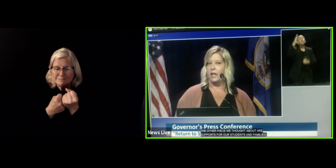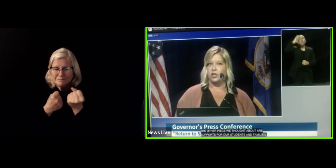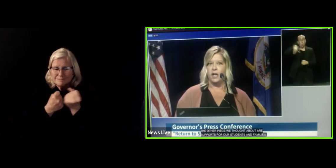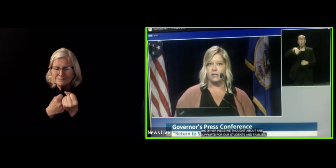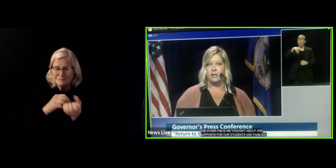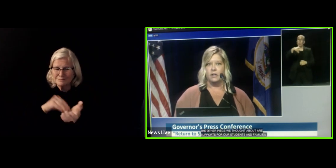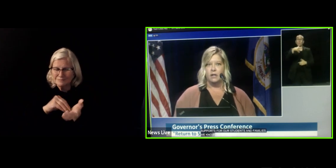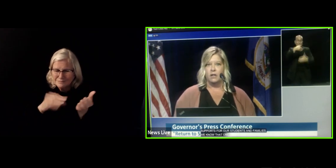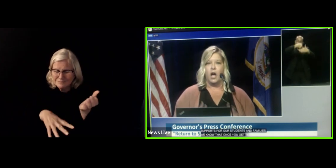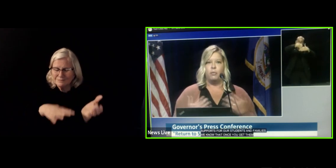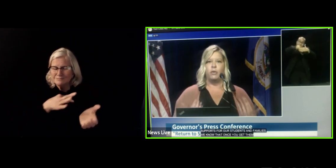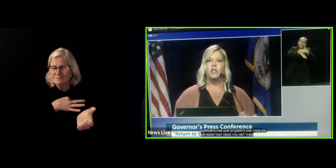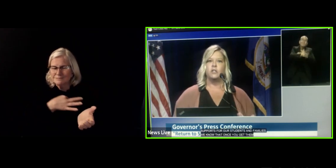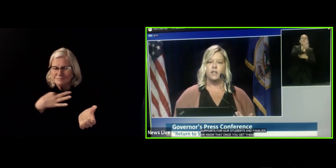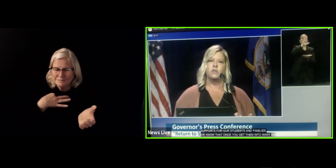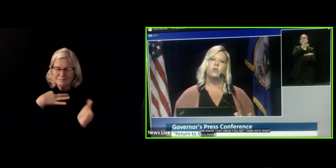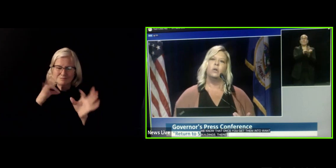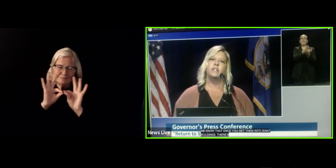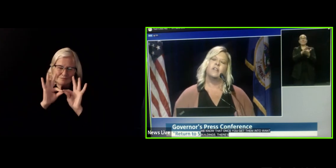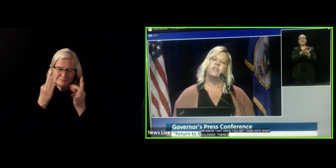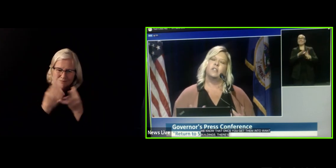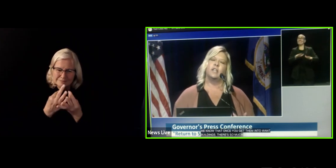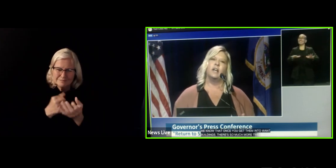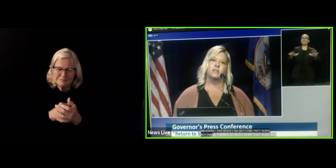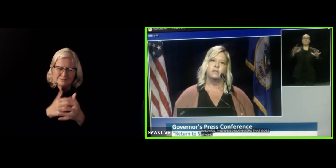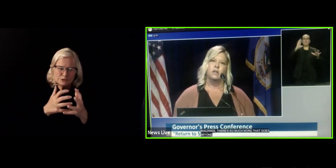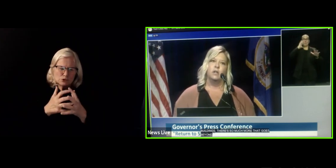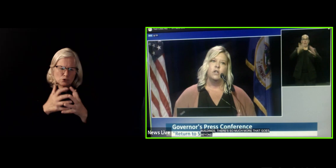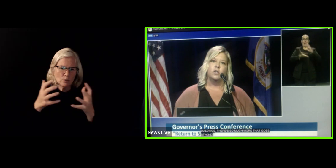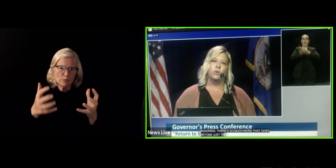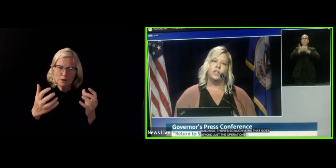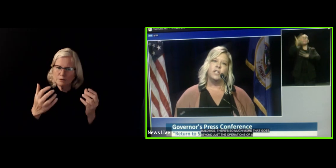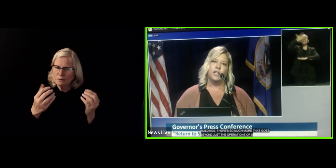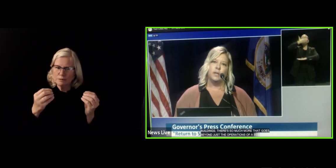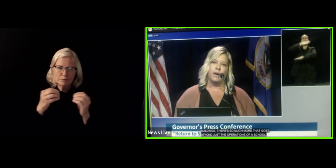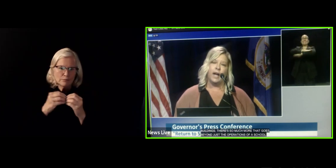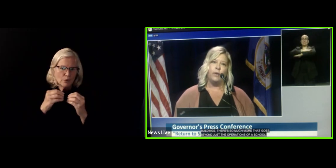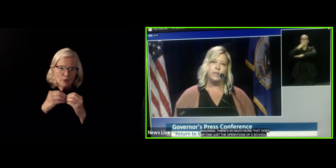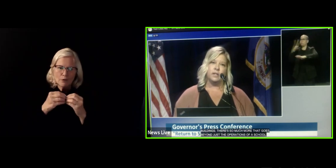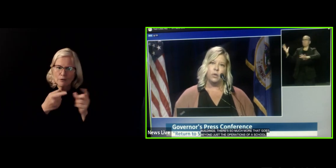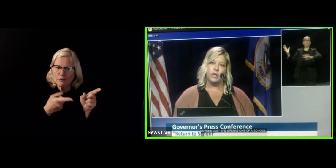beyond just the operations of a school. It's everything else. So we're thinking